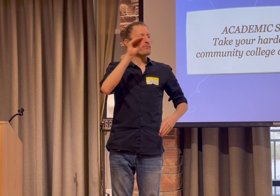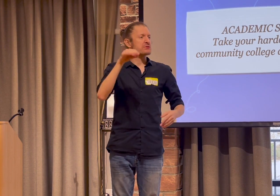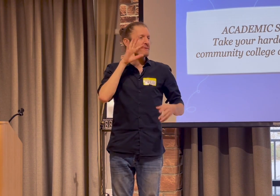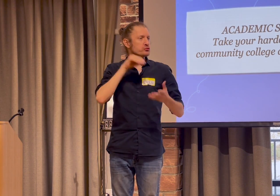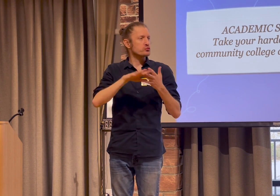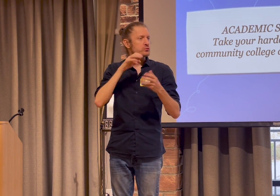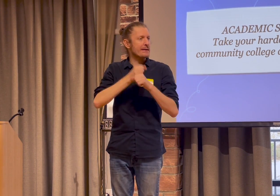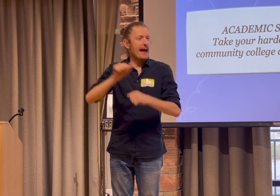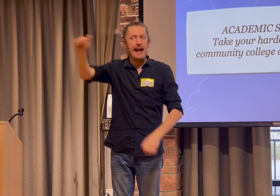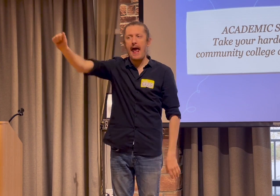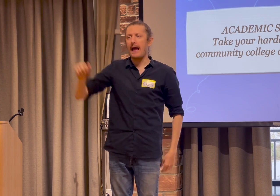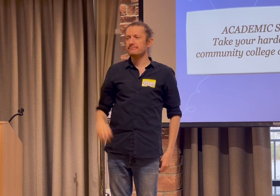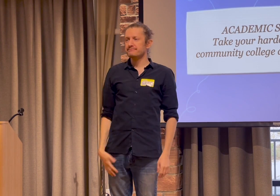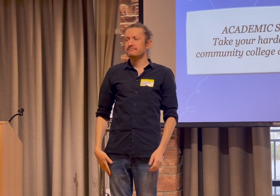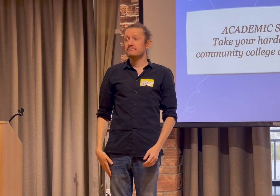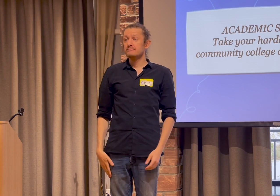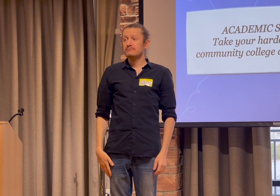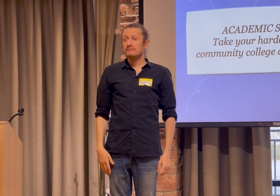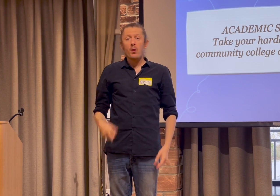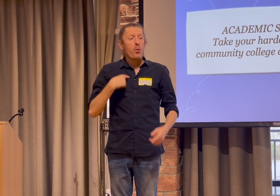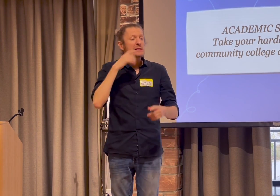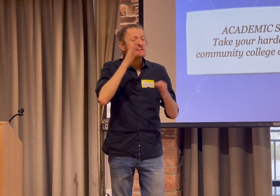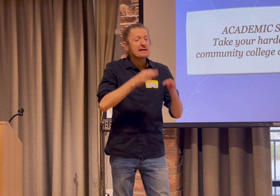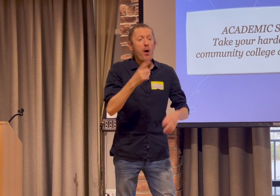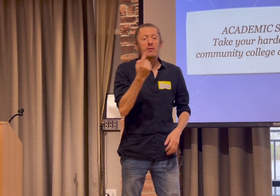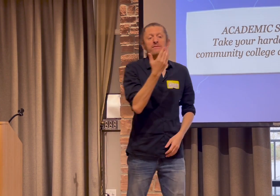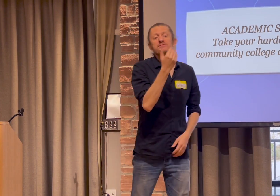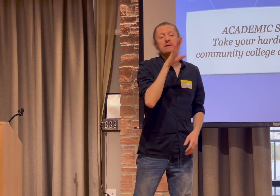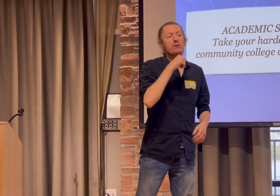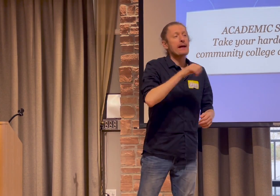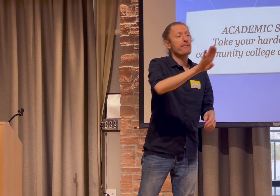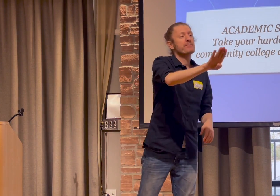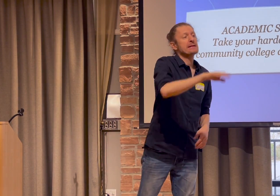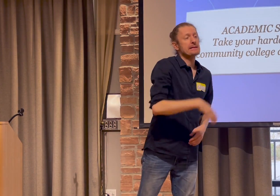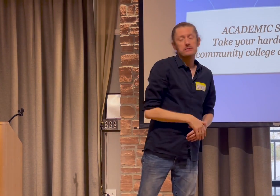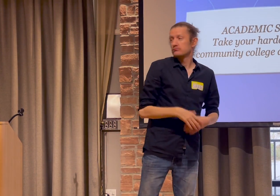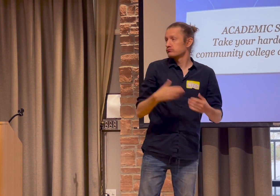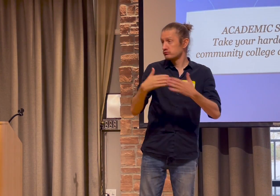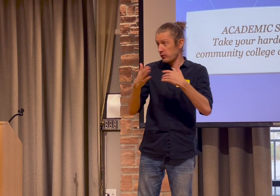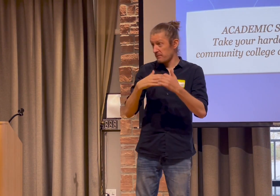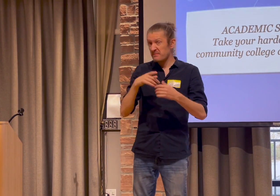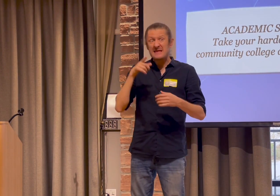they have competitive grading, which means that 10% of students will get an A,